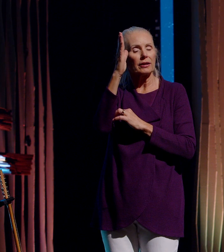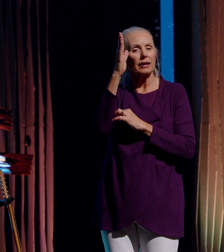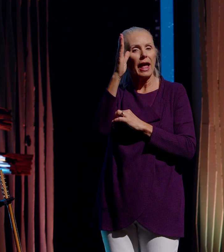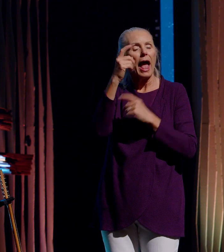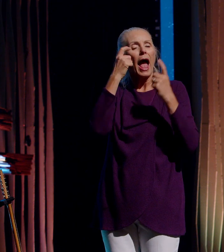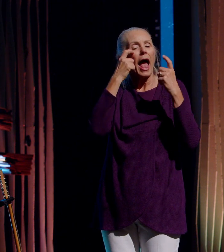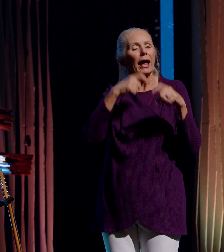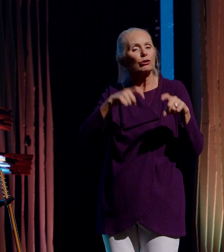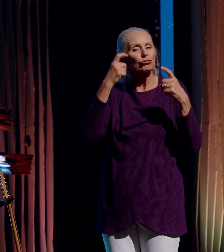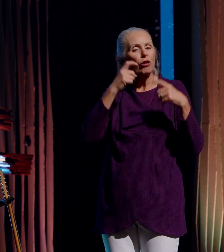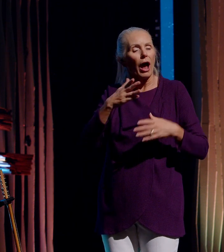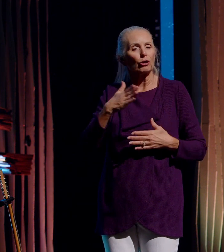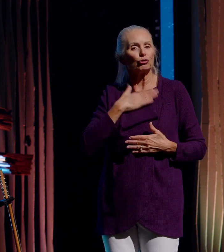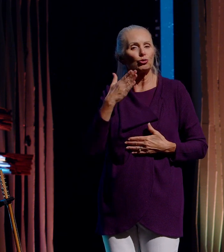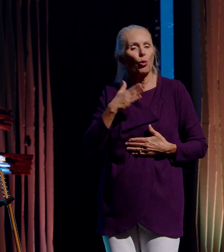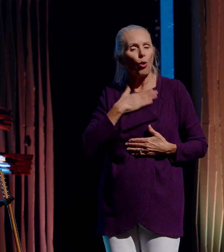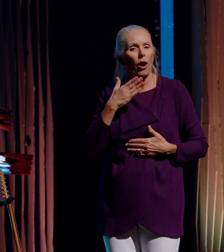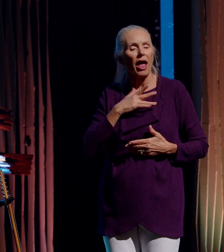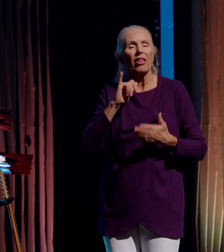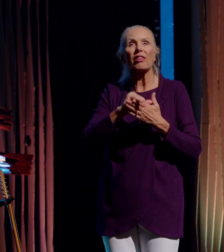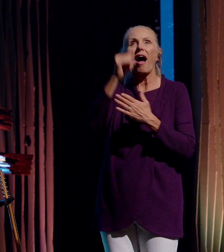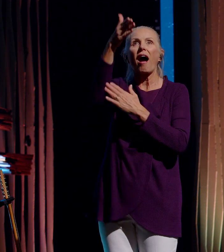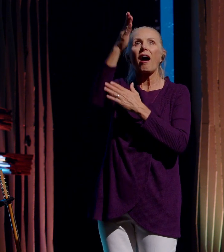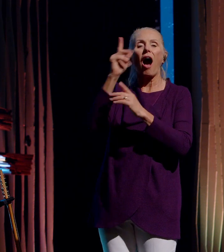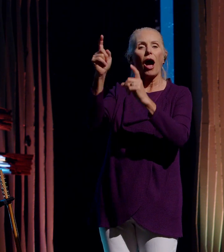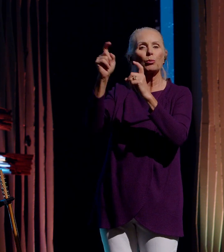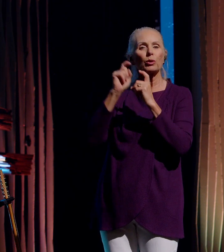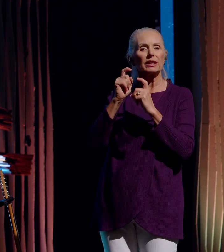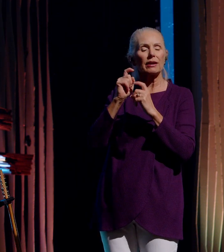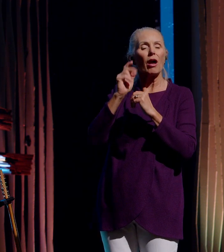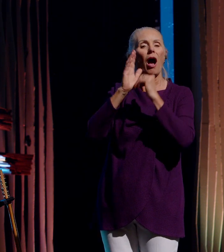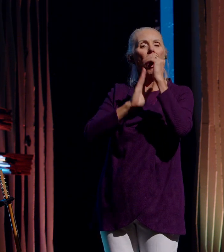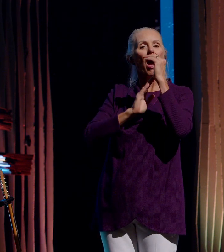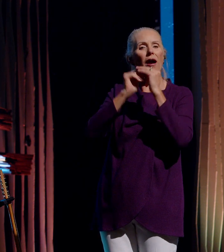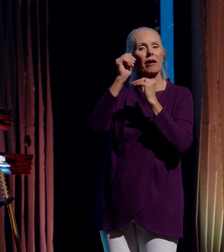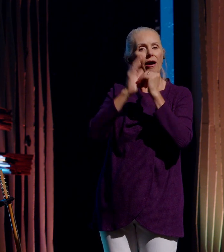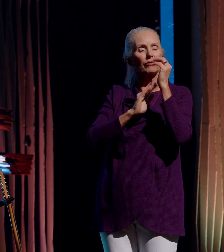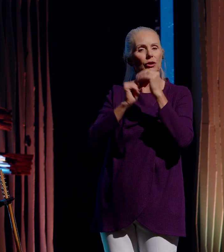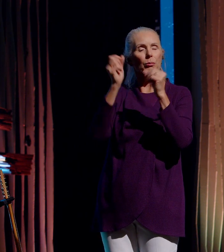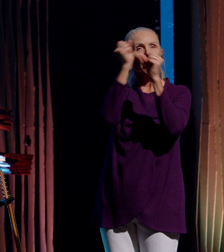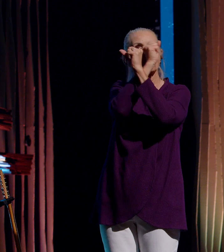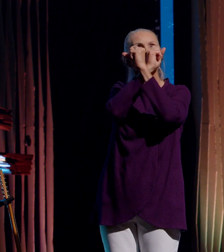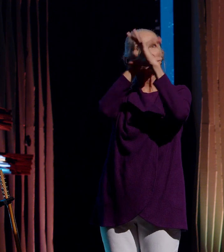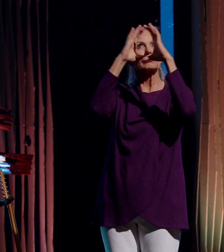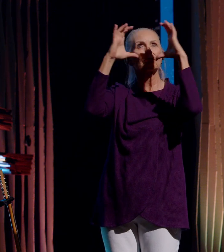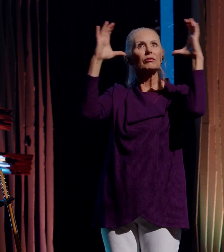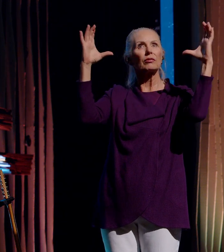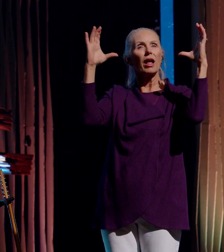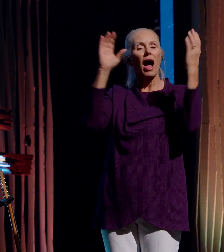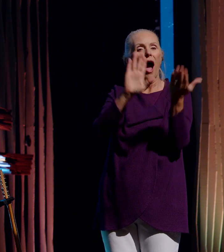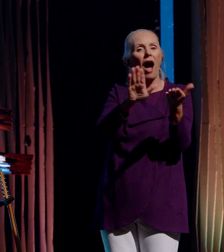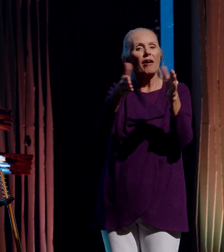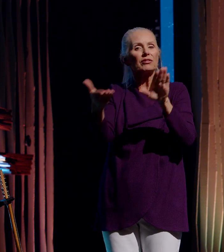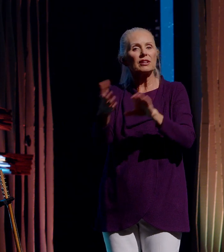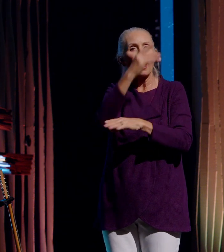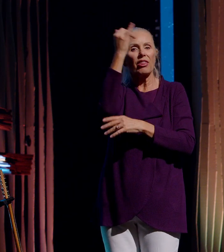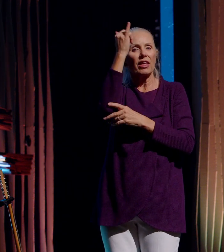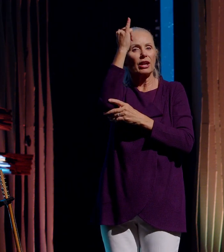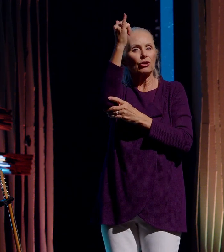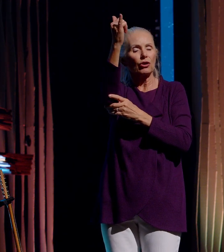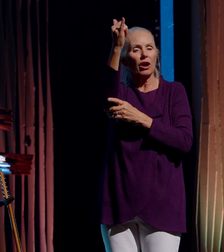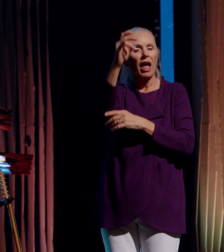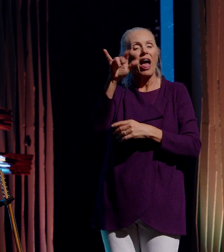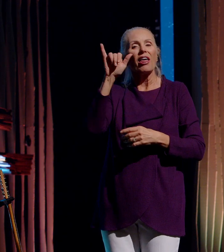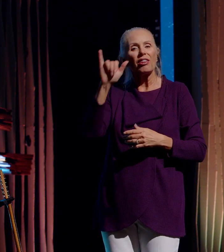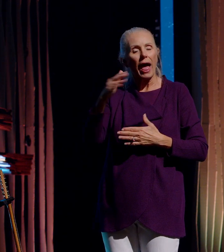shedding tears of joy that God should give her such comfortable views of death and eternity. The enjoyment